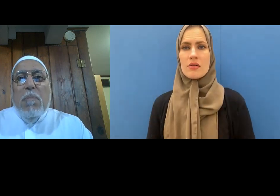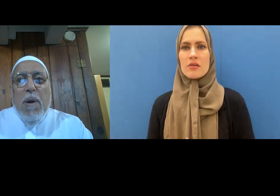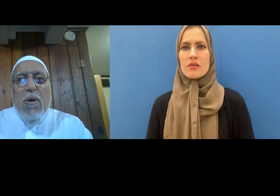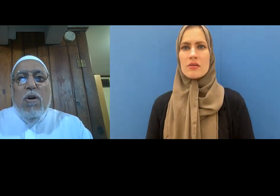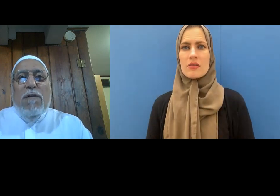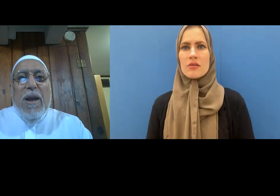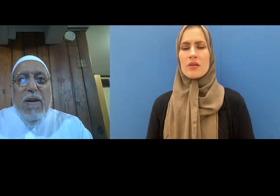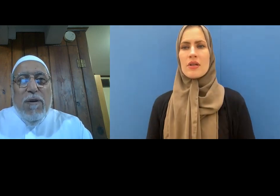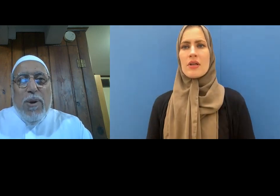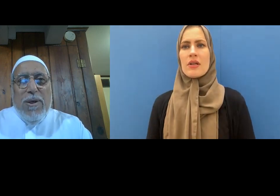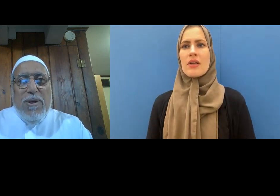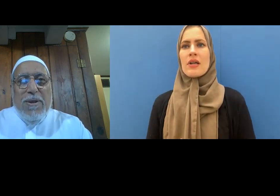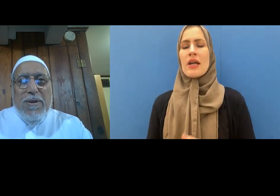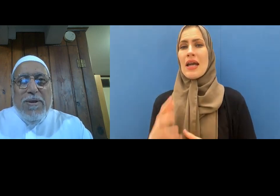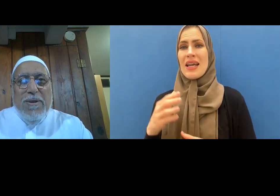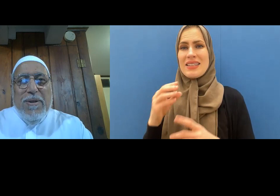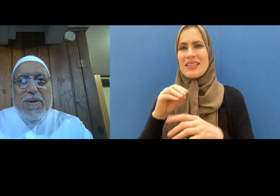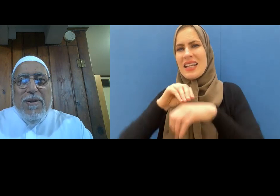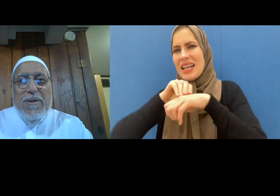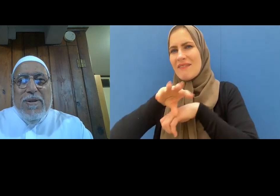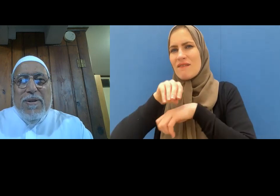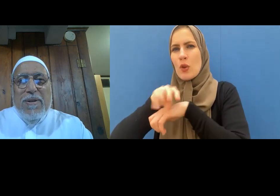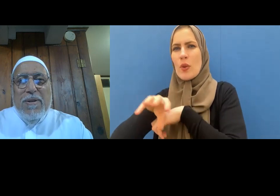and the power of influence,